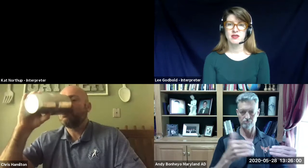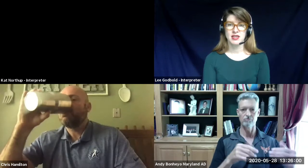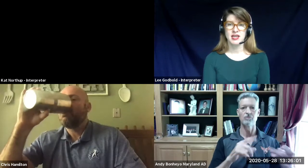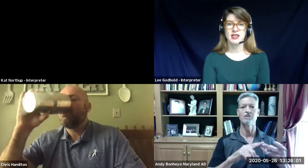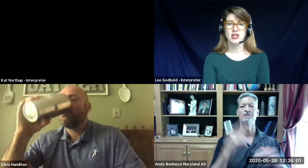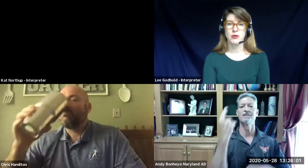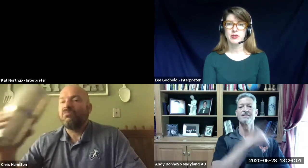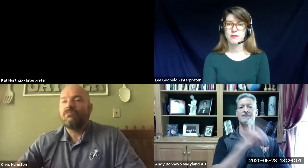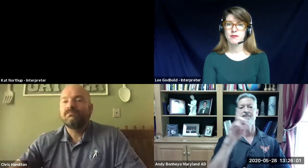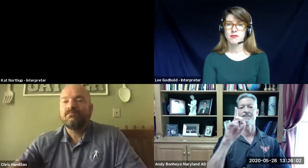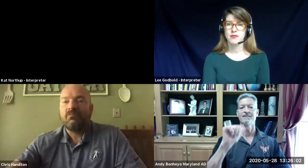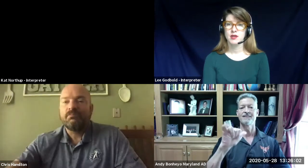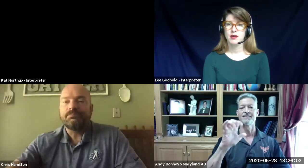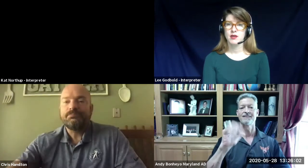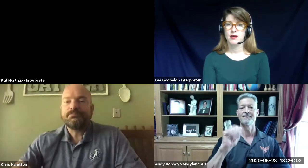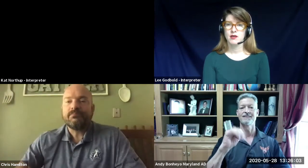they can get going.